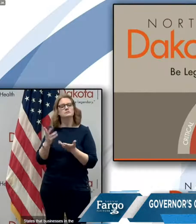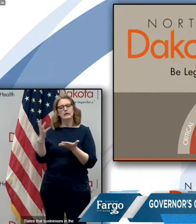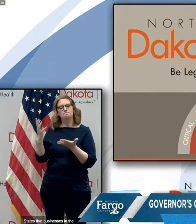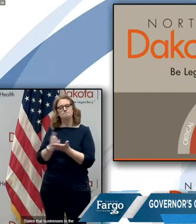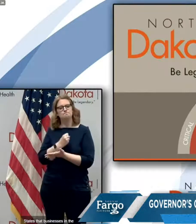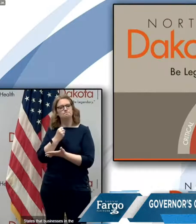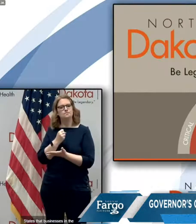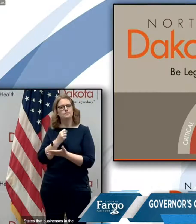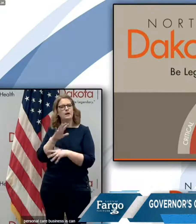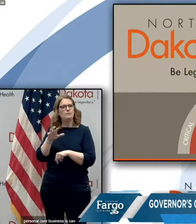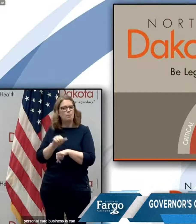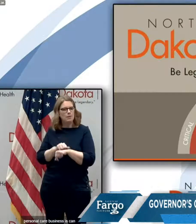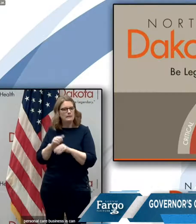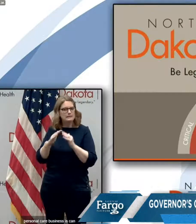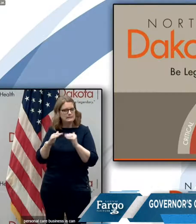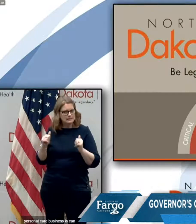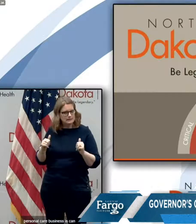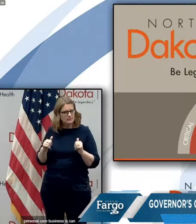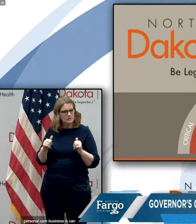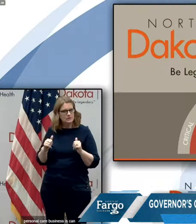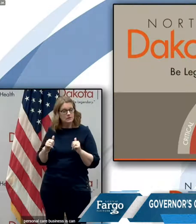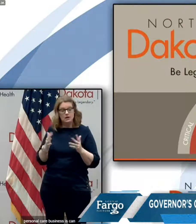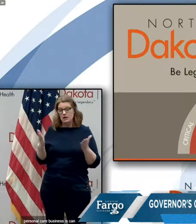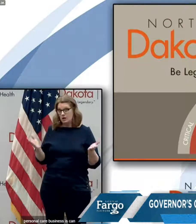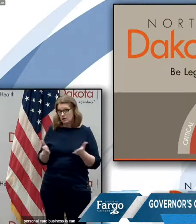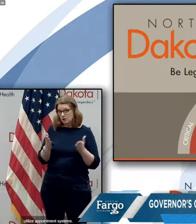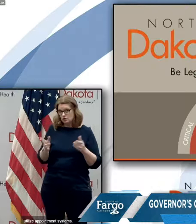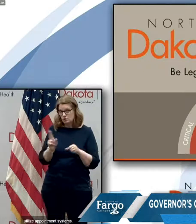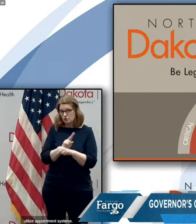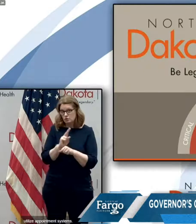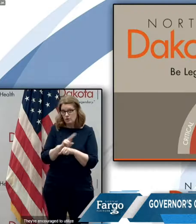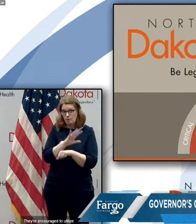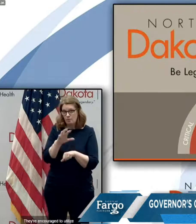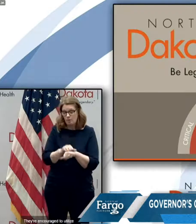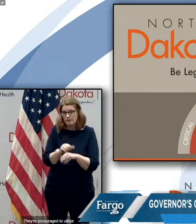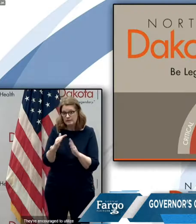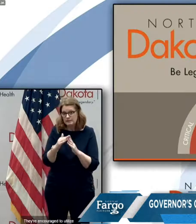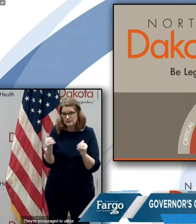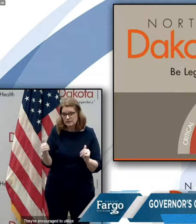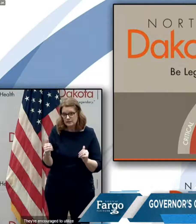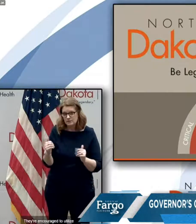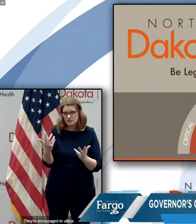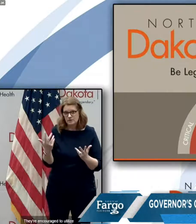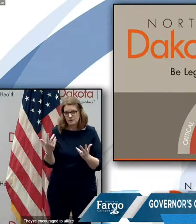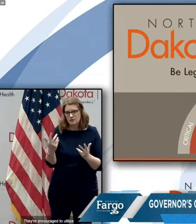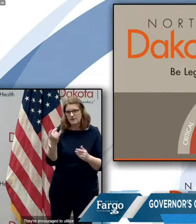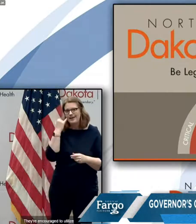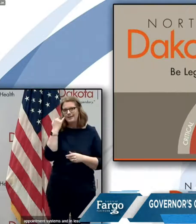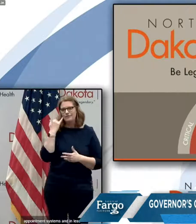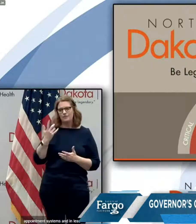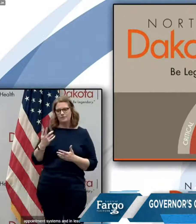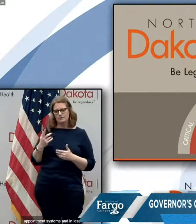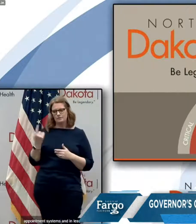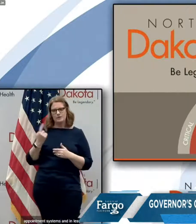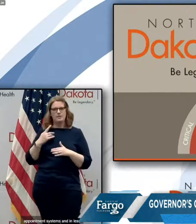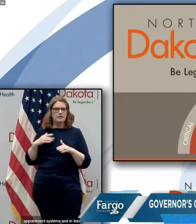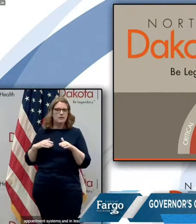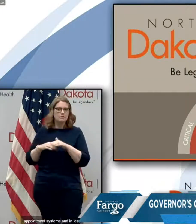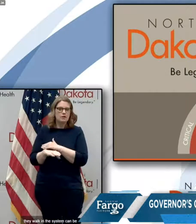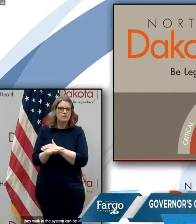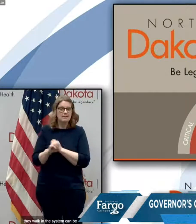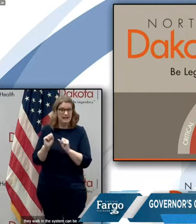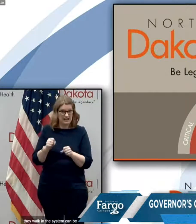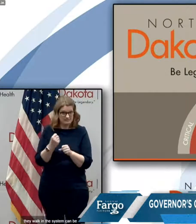utilize appointment systems. They're encouraged to utilize appointment systems, and unless a walk-in system can be used safely. But